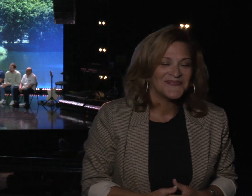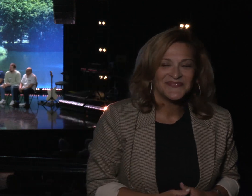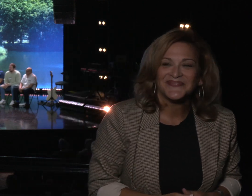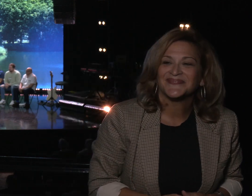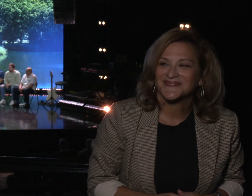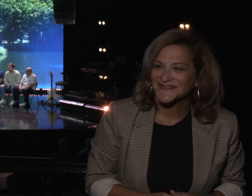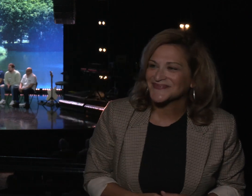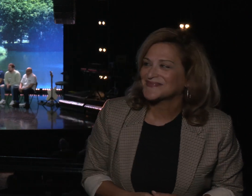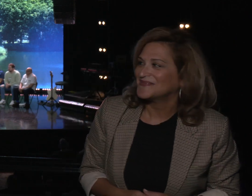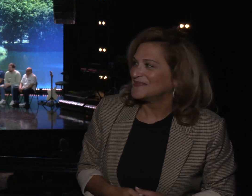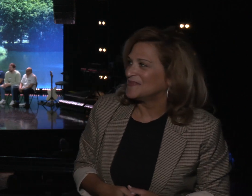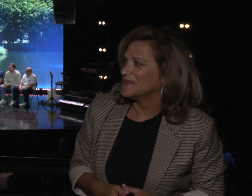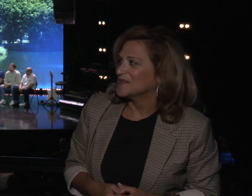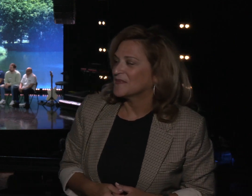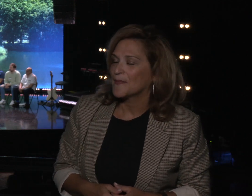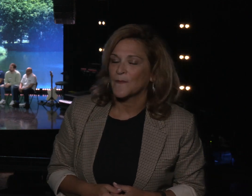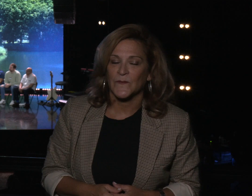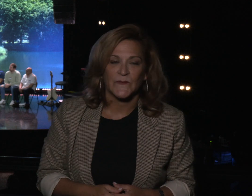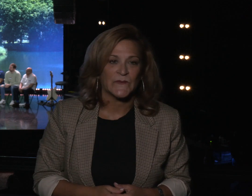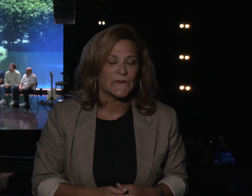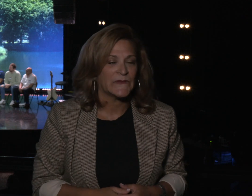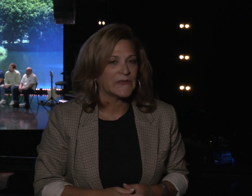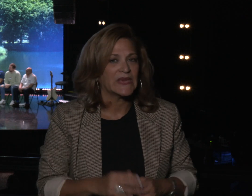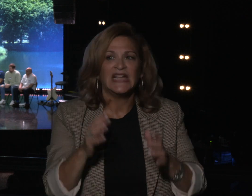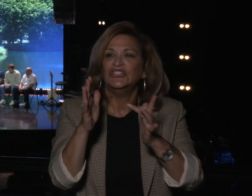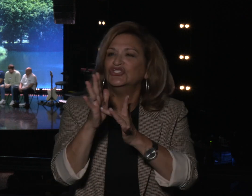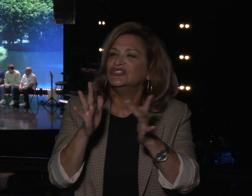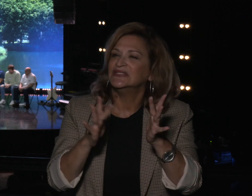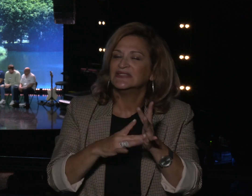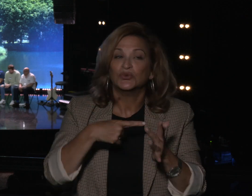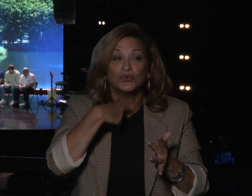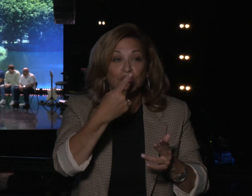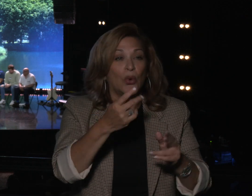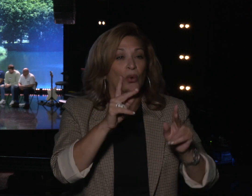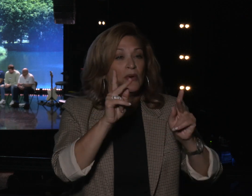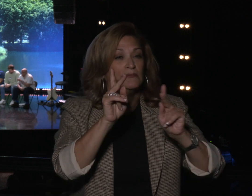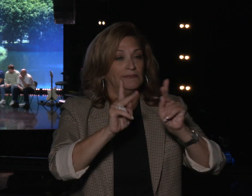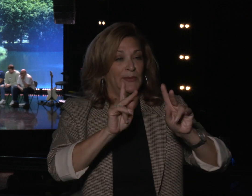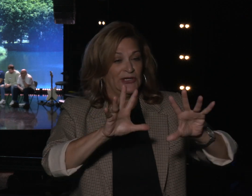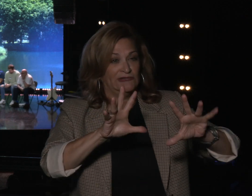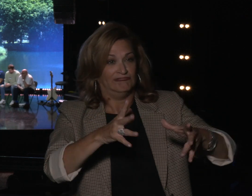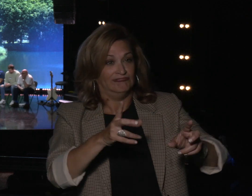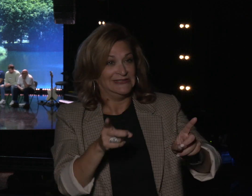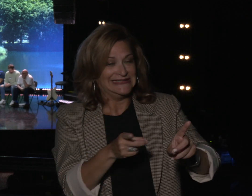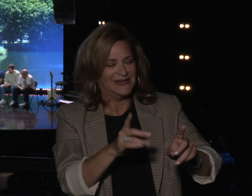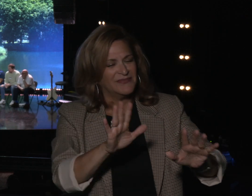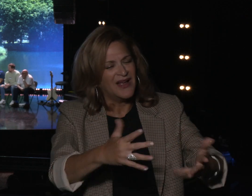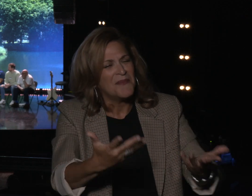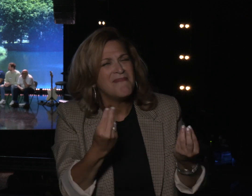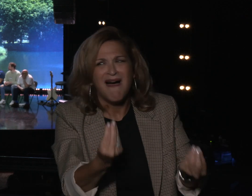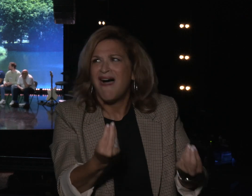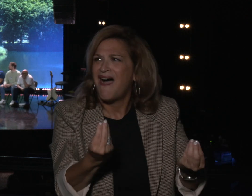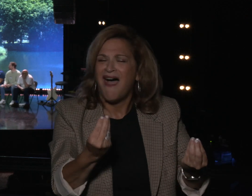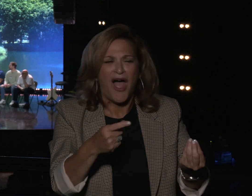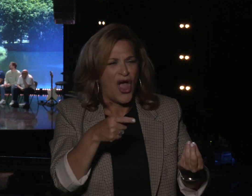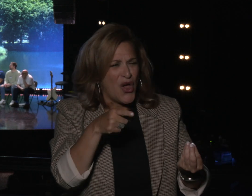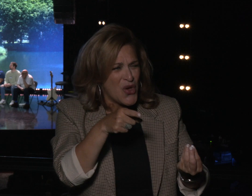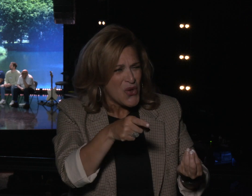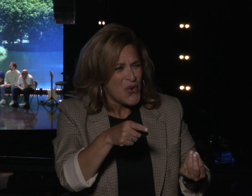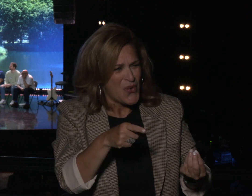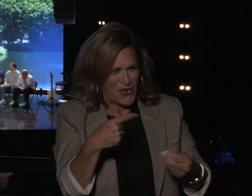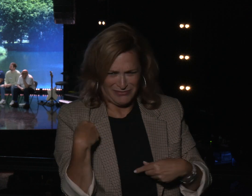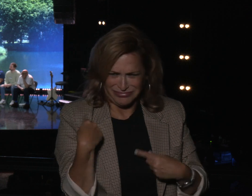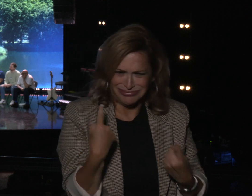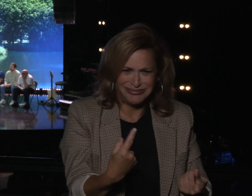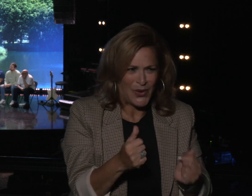And he must have been like, are you kidding me, guys? Like, after 3 years of talking and showing you, you